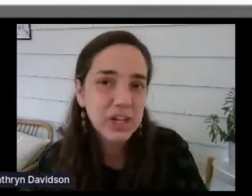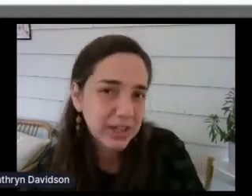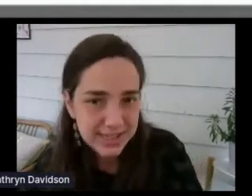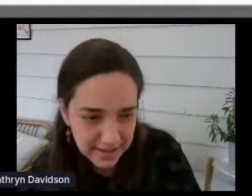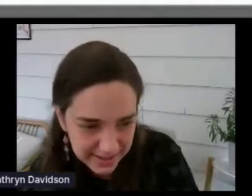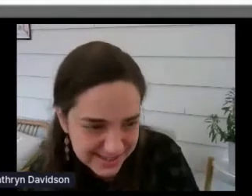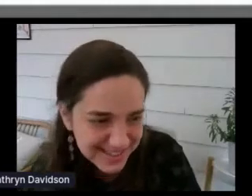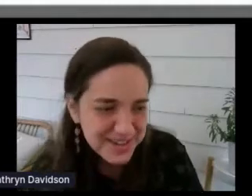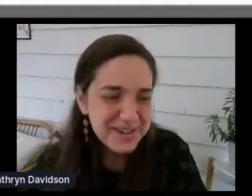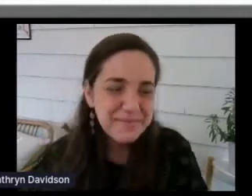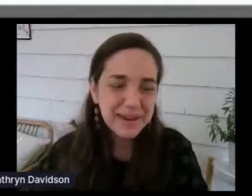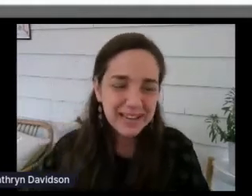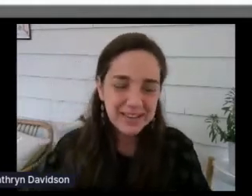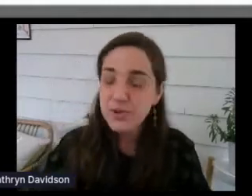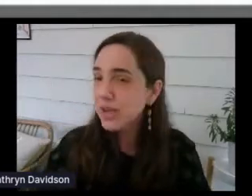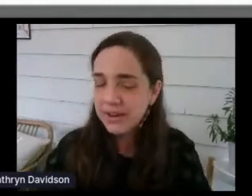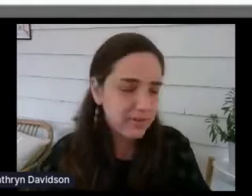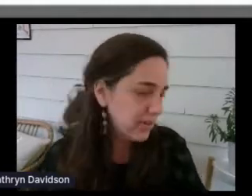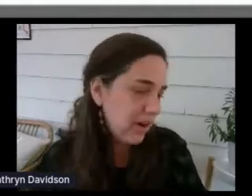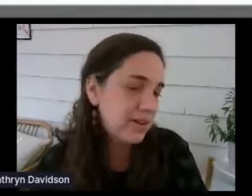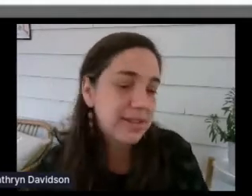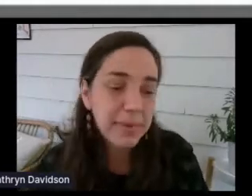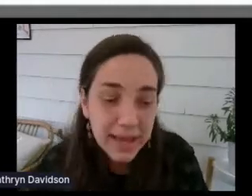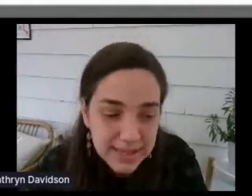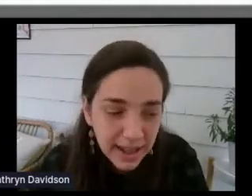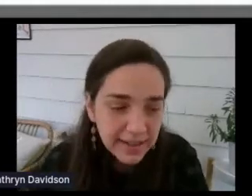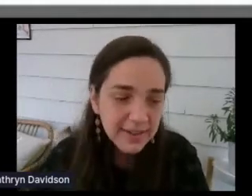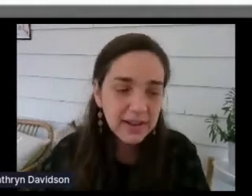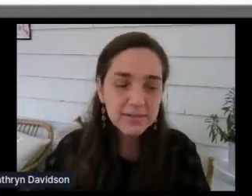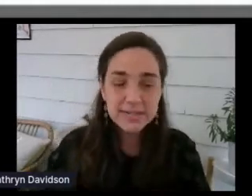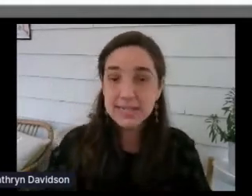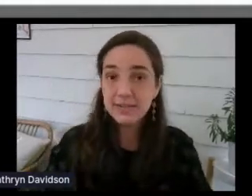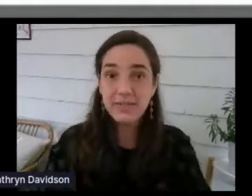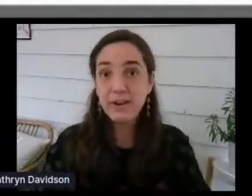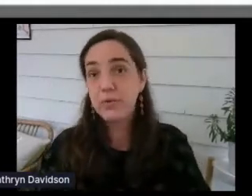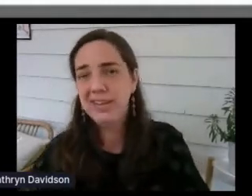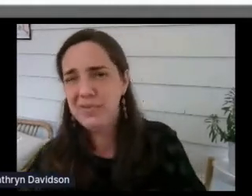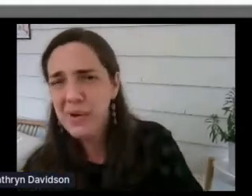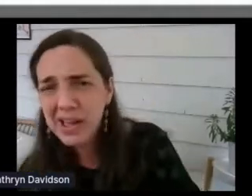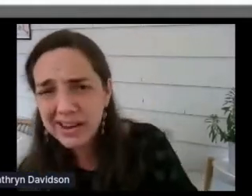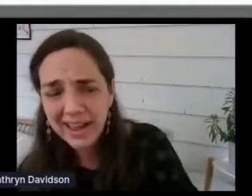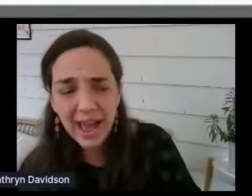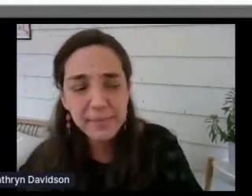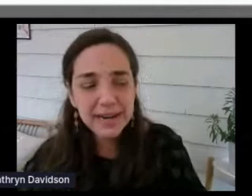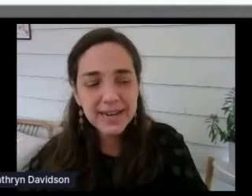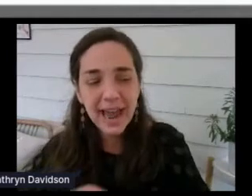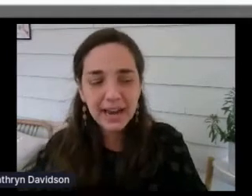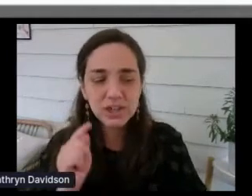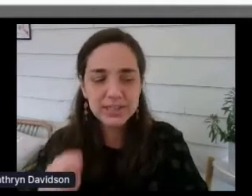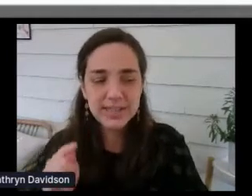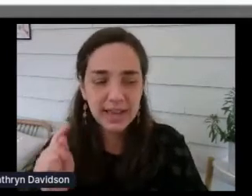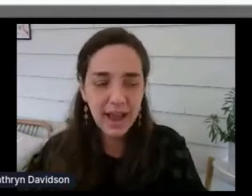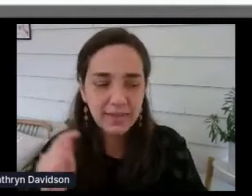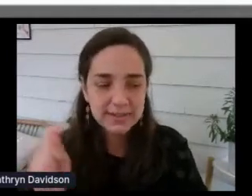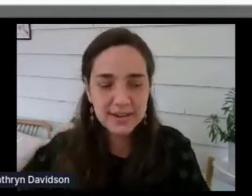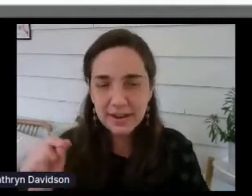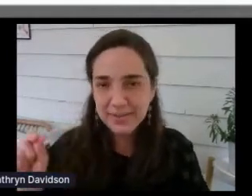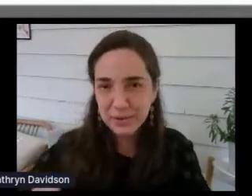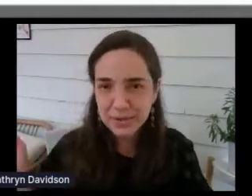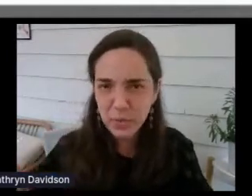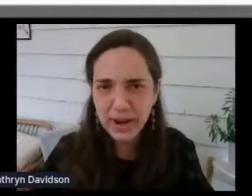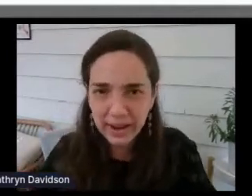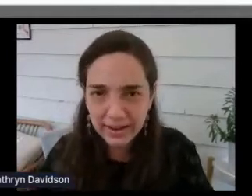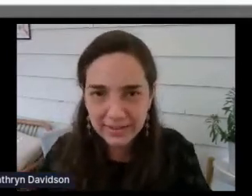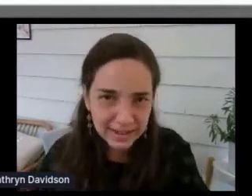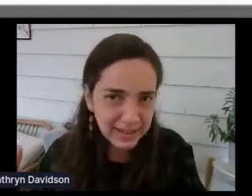didn't actually say this, but you can infer there are some eggs that Alex found. He didn't find only one. I didn't actually say Alex did not